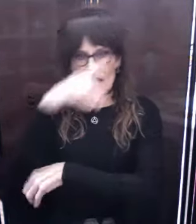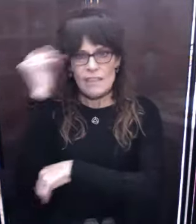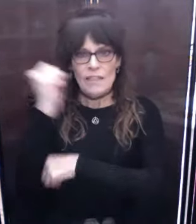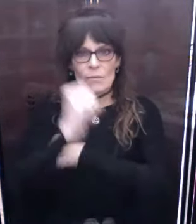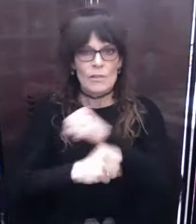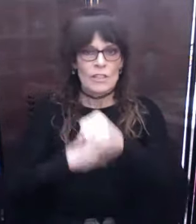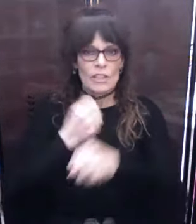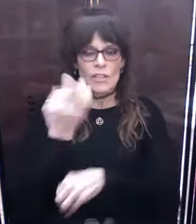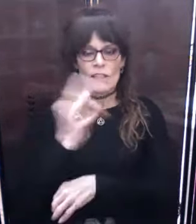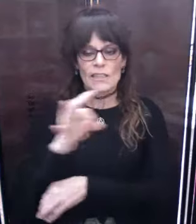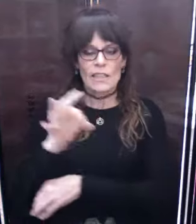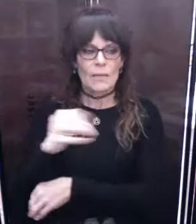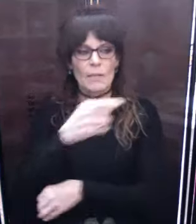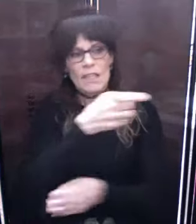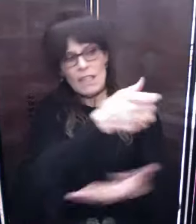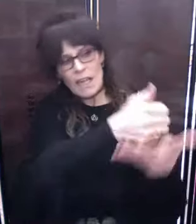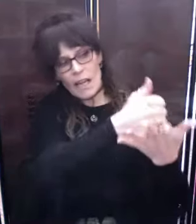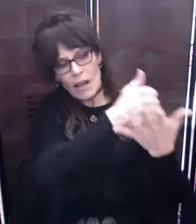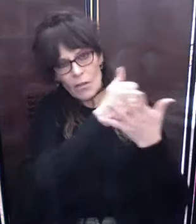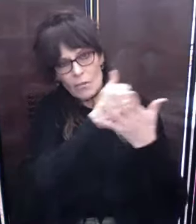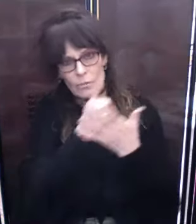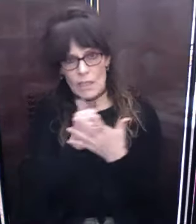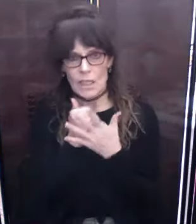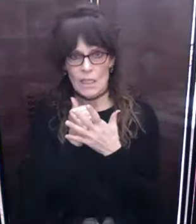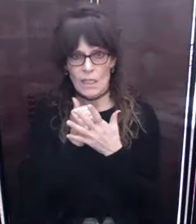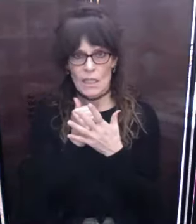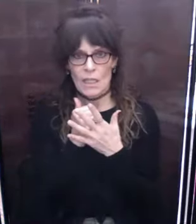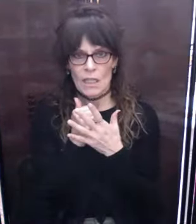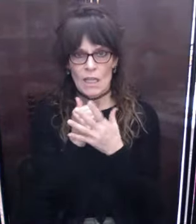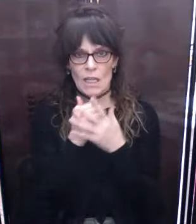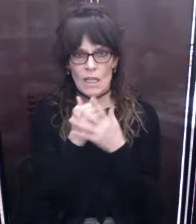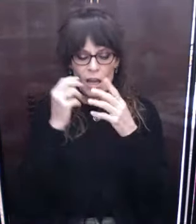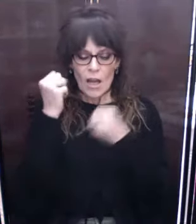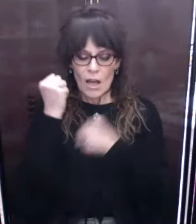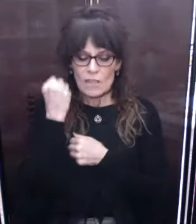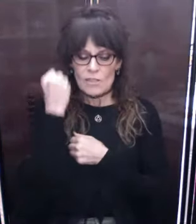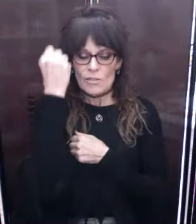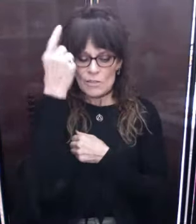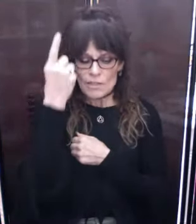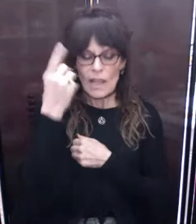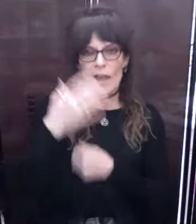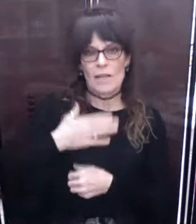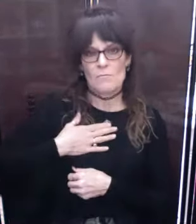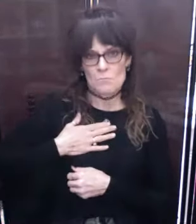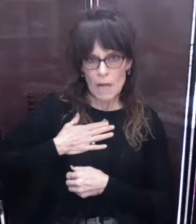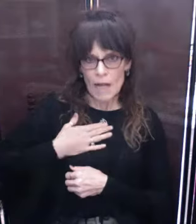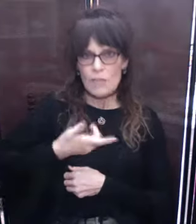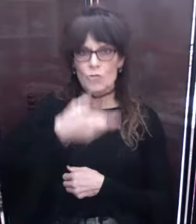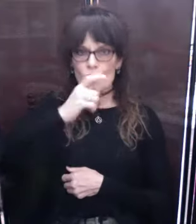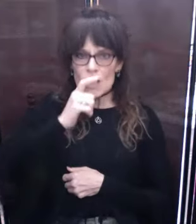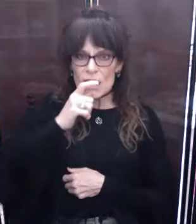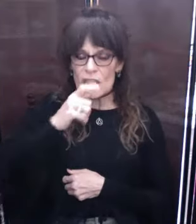through my drinking history, not to just look at the war stories, but to look for these symptoms. And one of the things that I